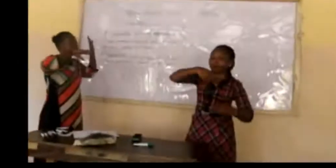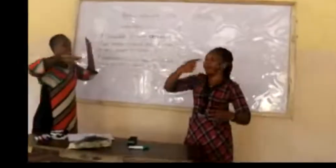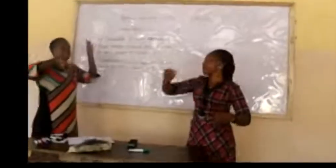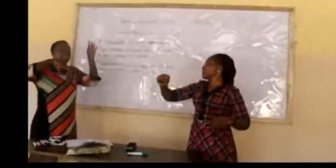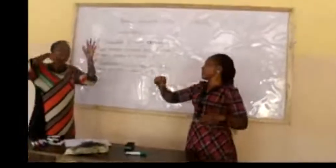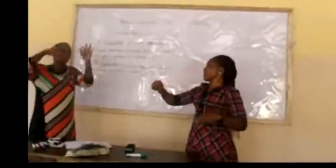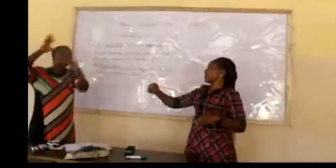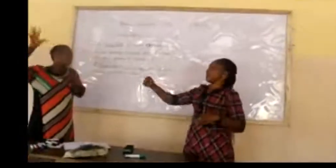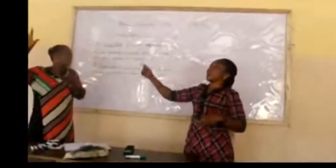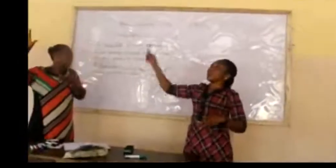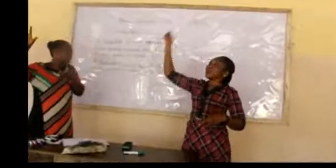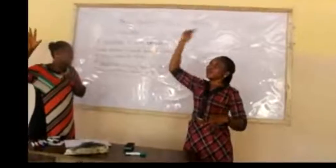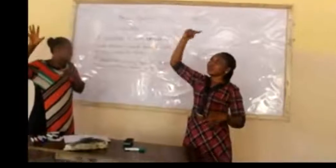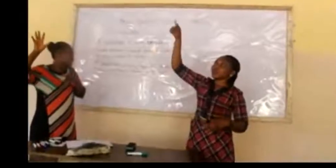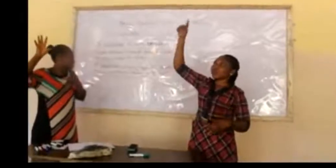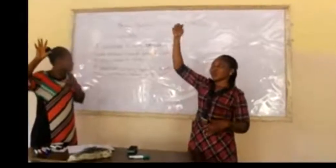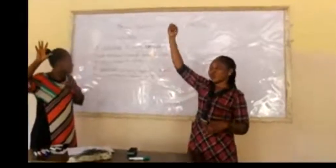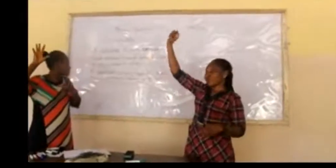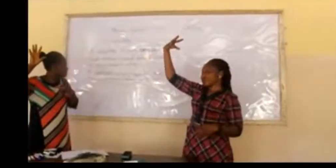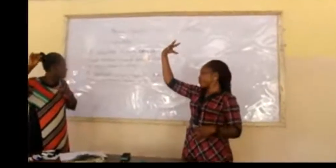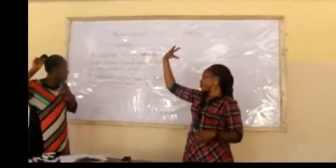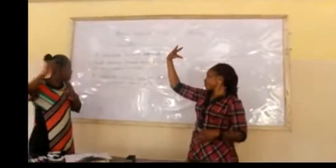planet orbiting galaxies.